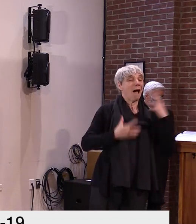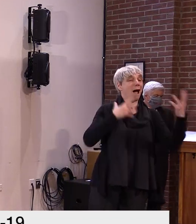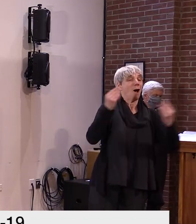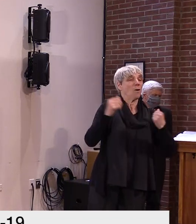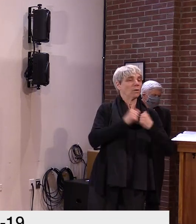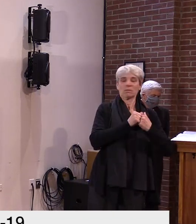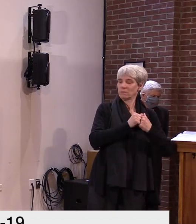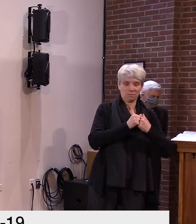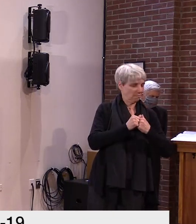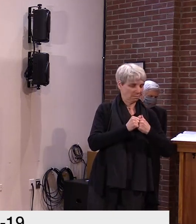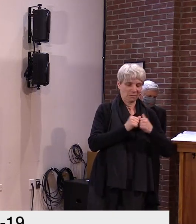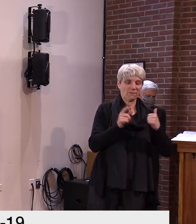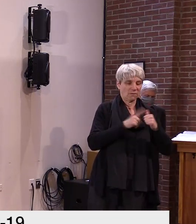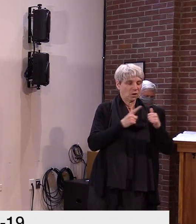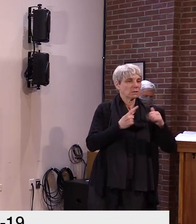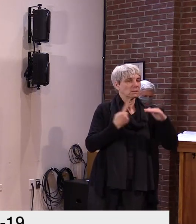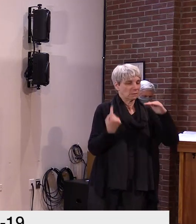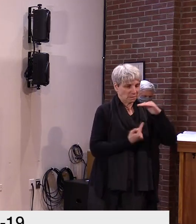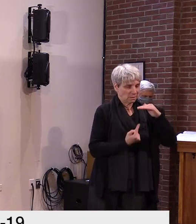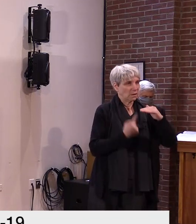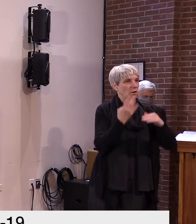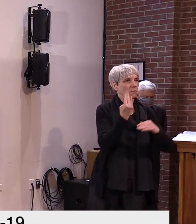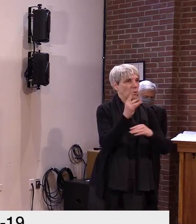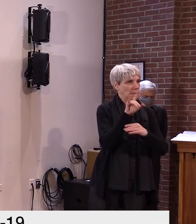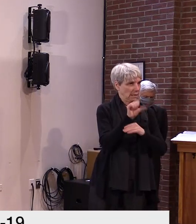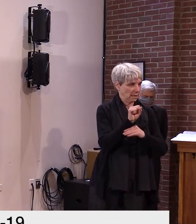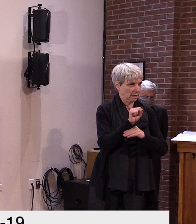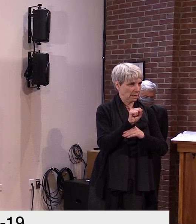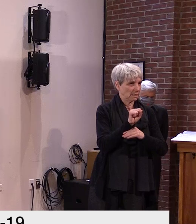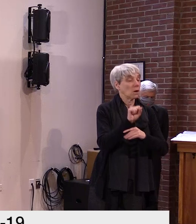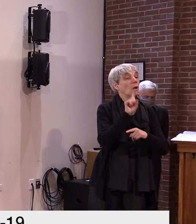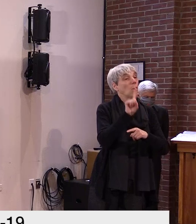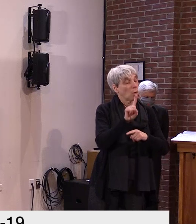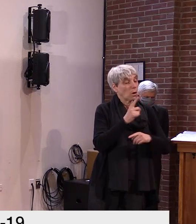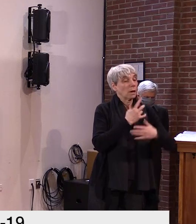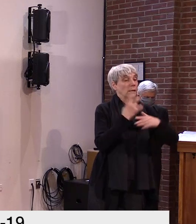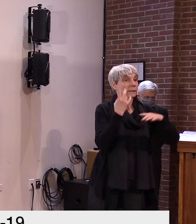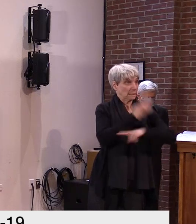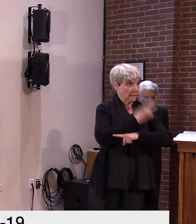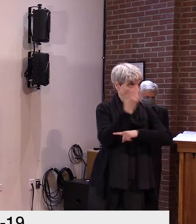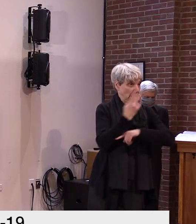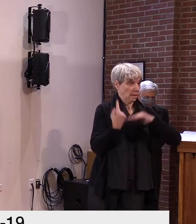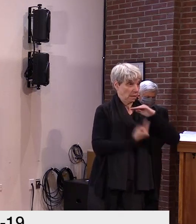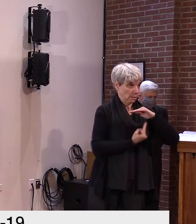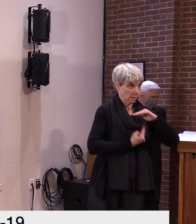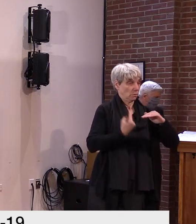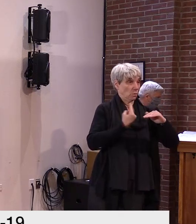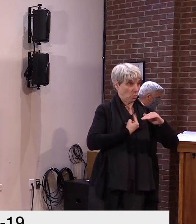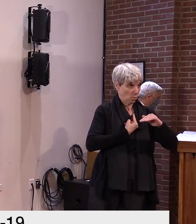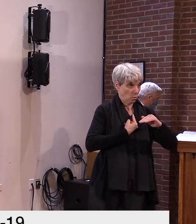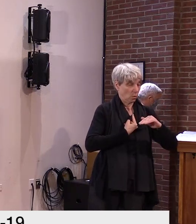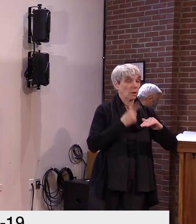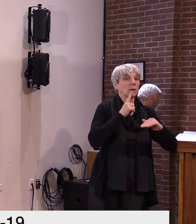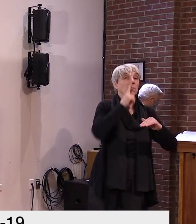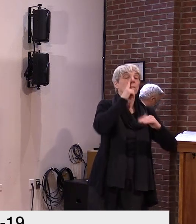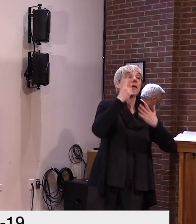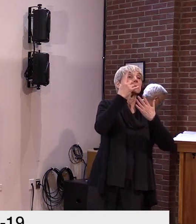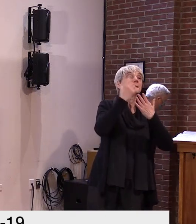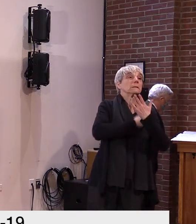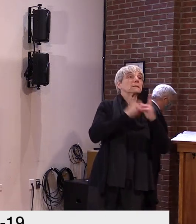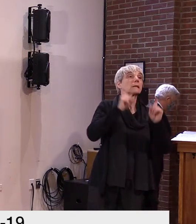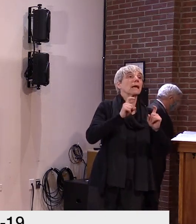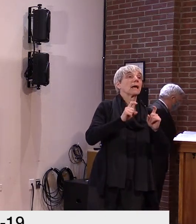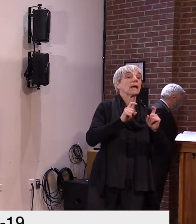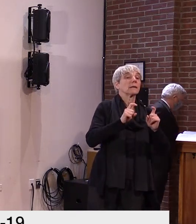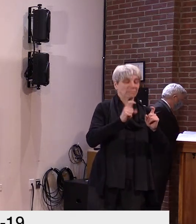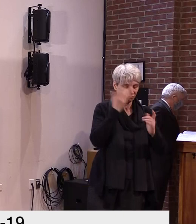either for 14 days or with a negative PCR day on or after day 7 of quarantine. This also